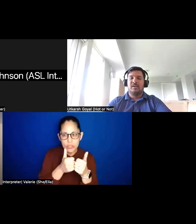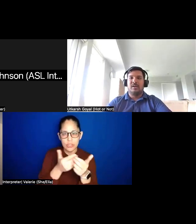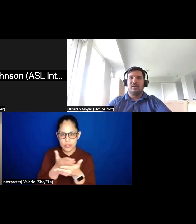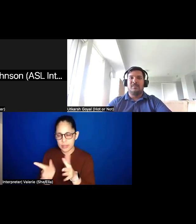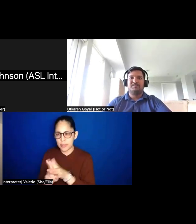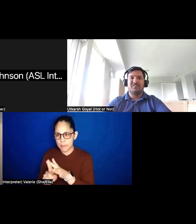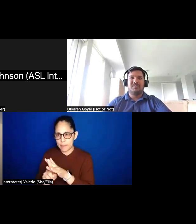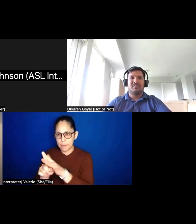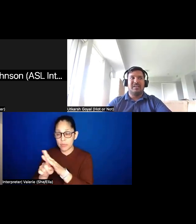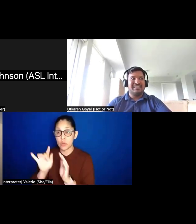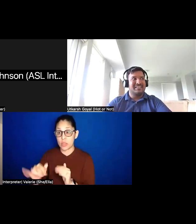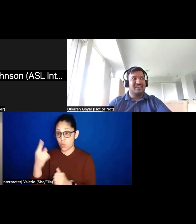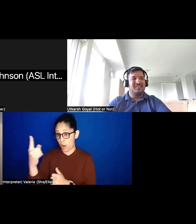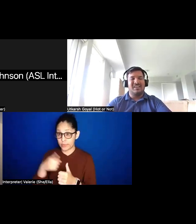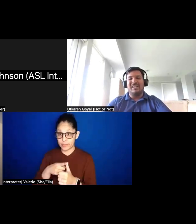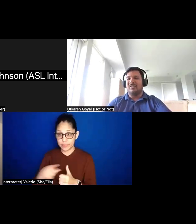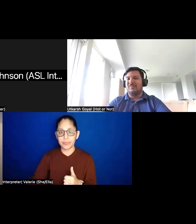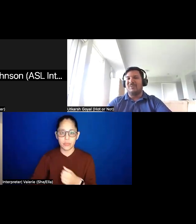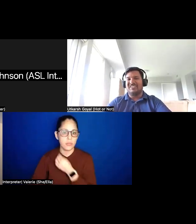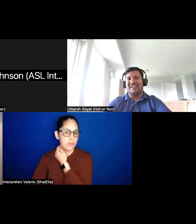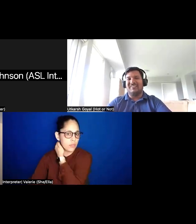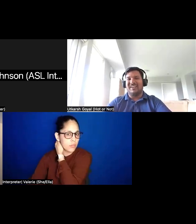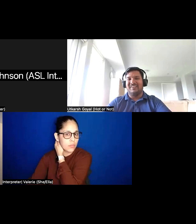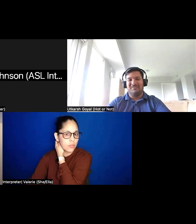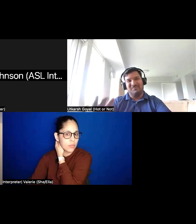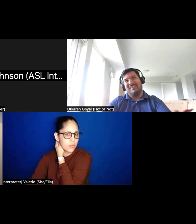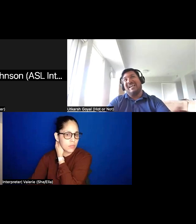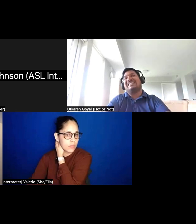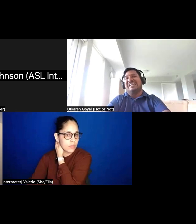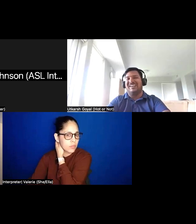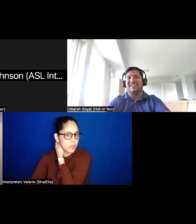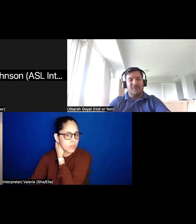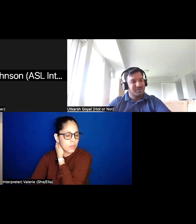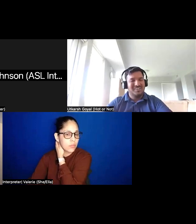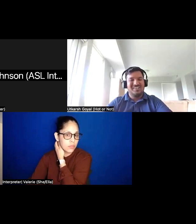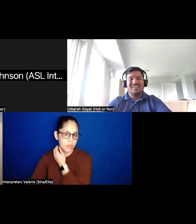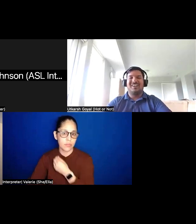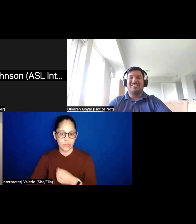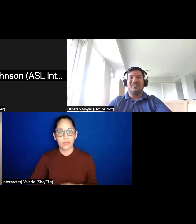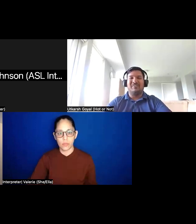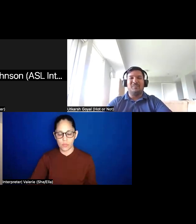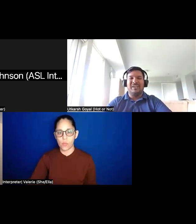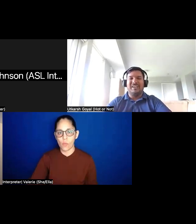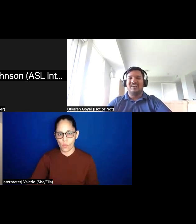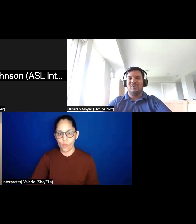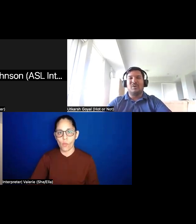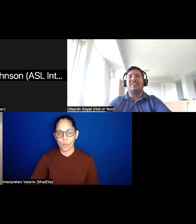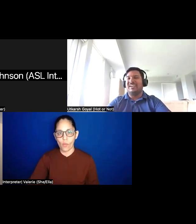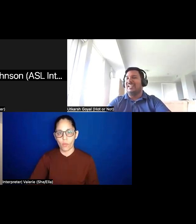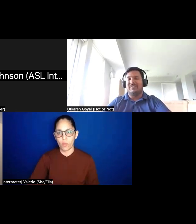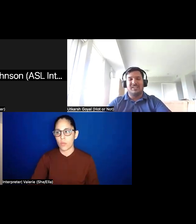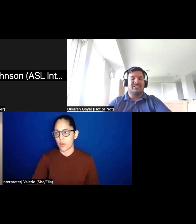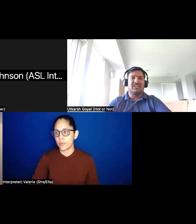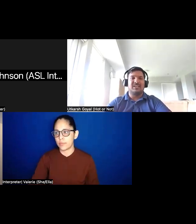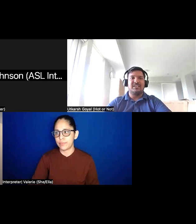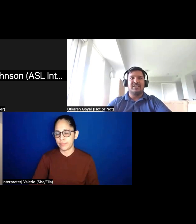one lesson that really entrepreneurs are very nicely drilled into, that you have to be okay